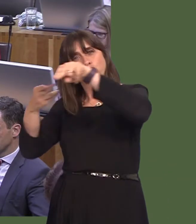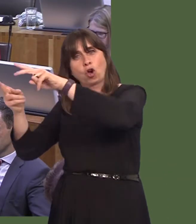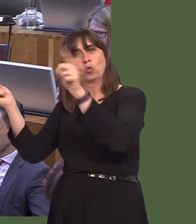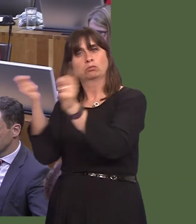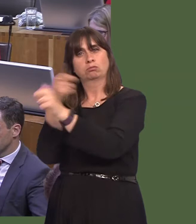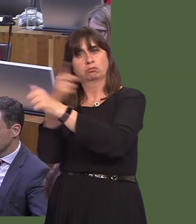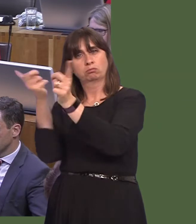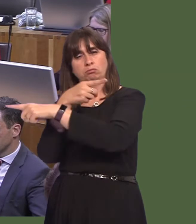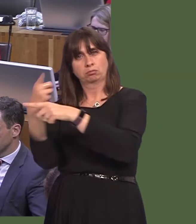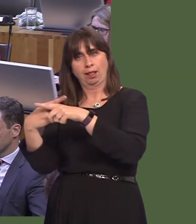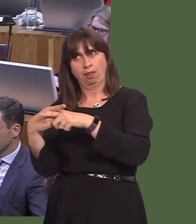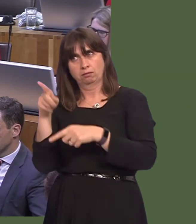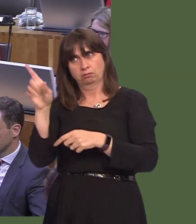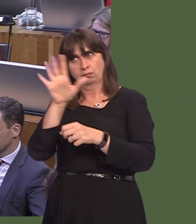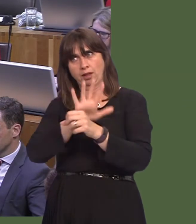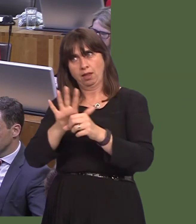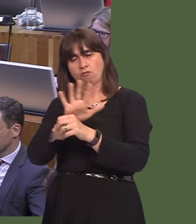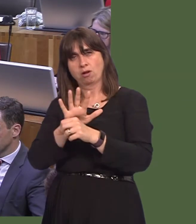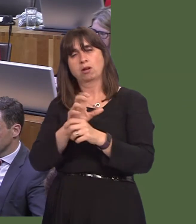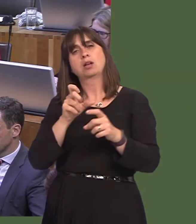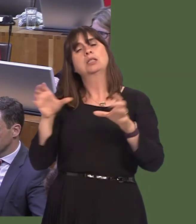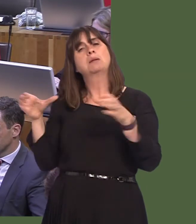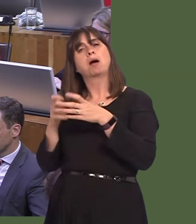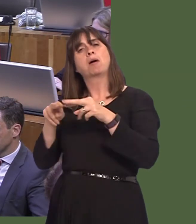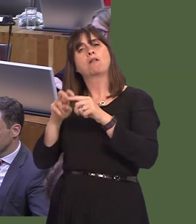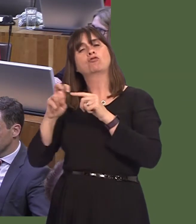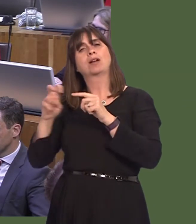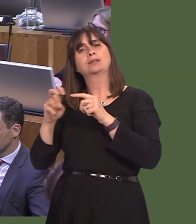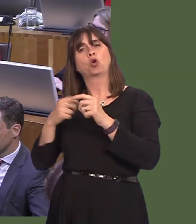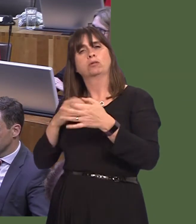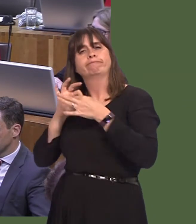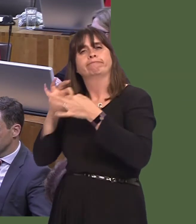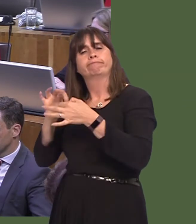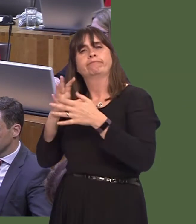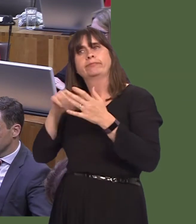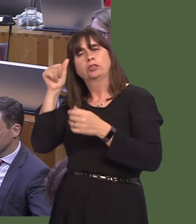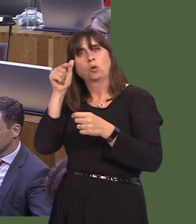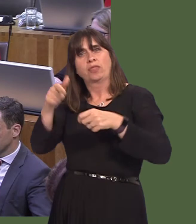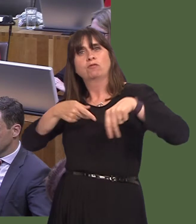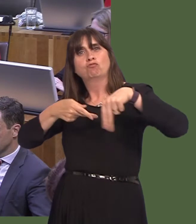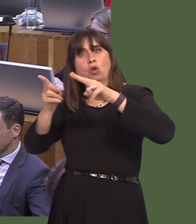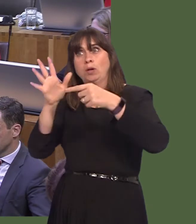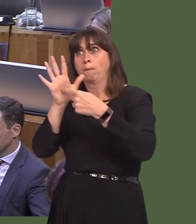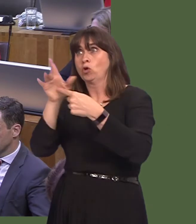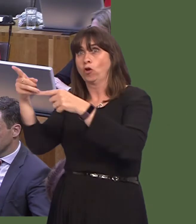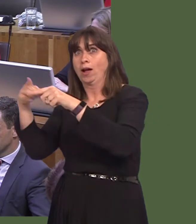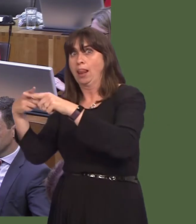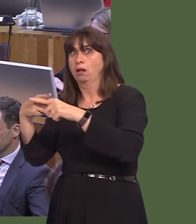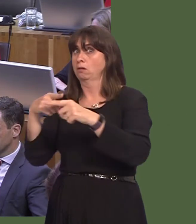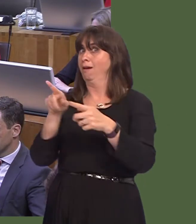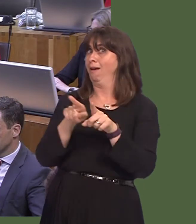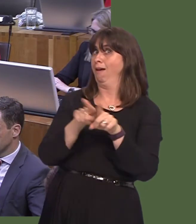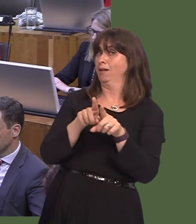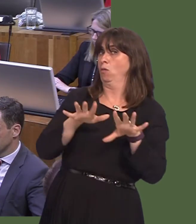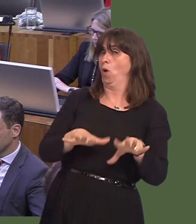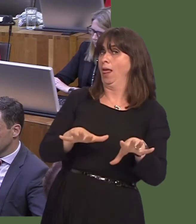engage the Department for Transport so that they understand how important roads that seem peripheral to them are in fact to us and to the communities that live along those